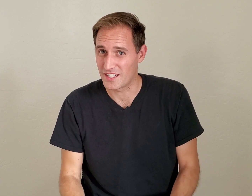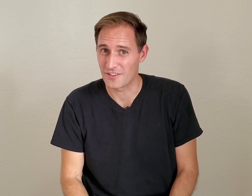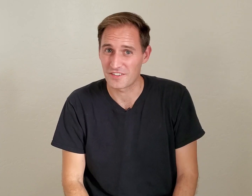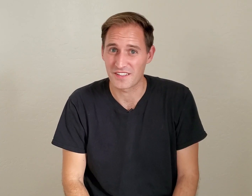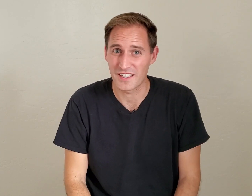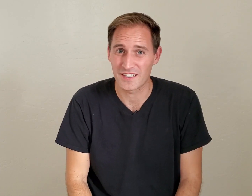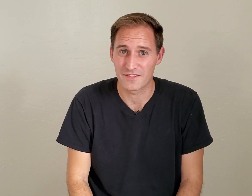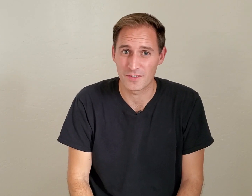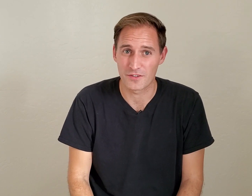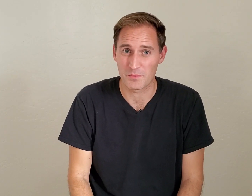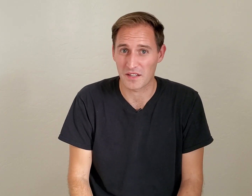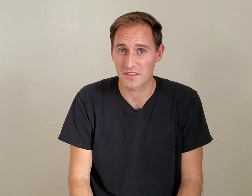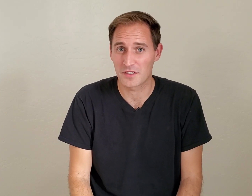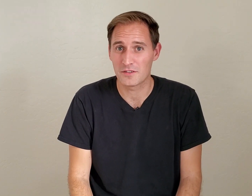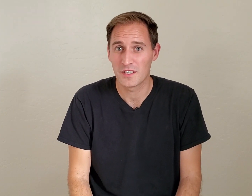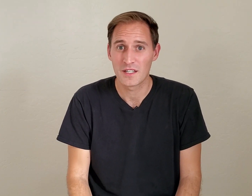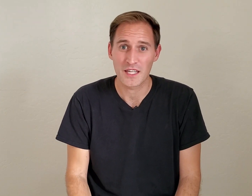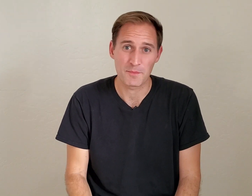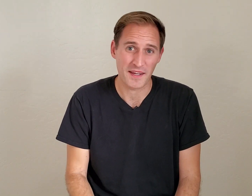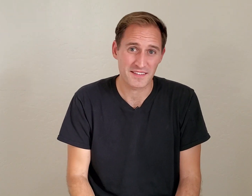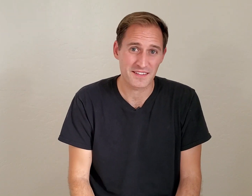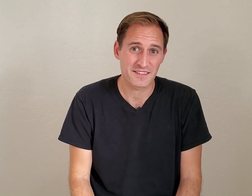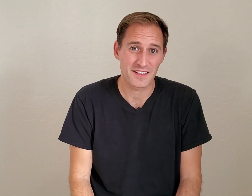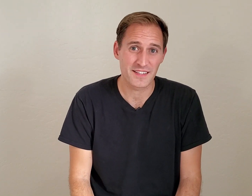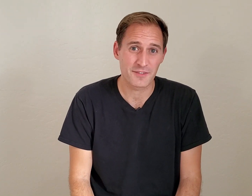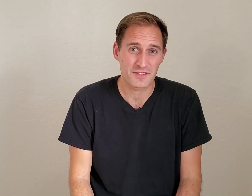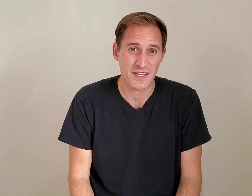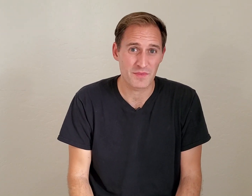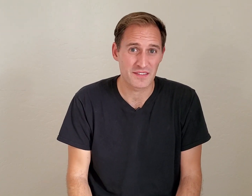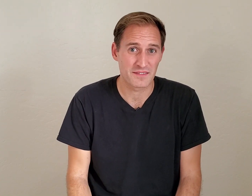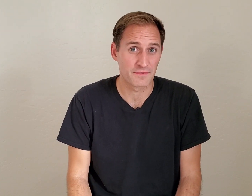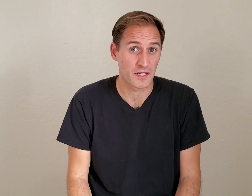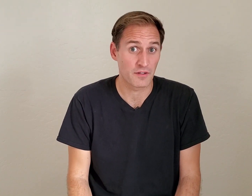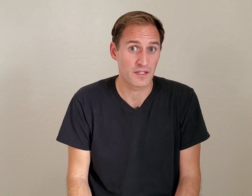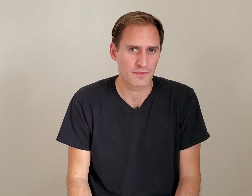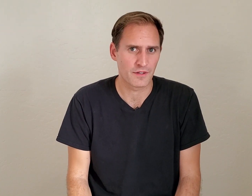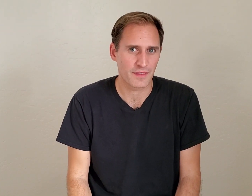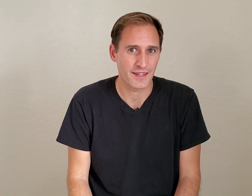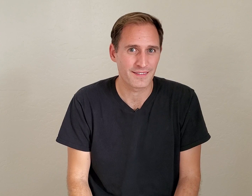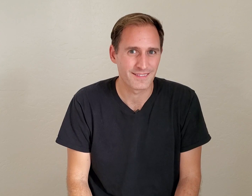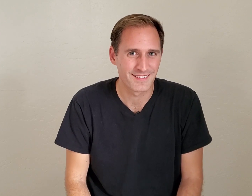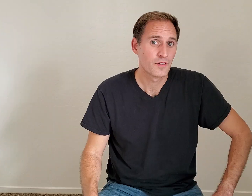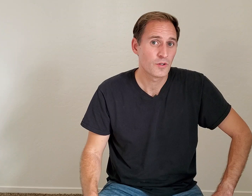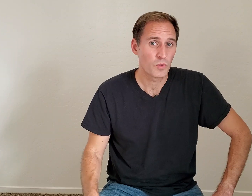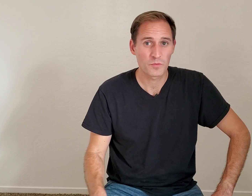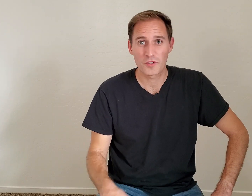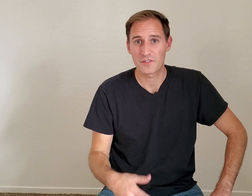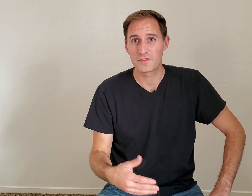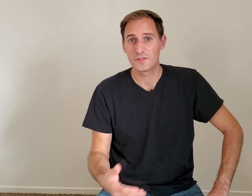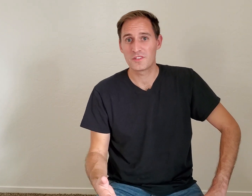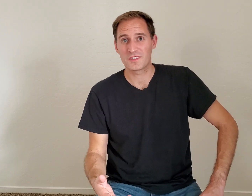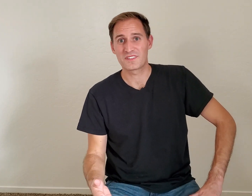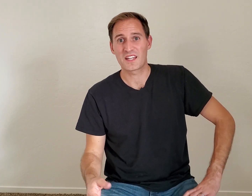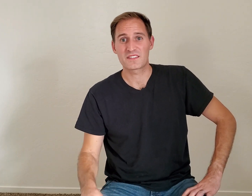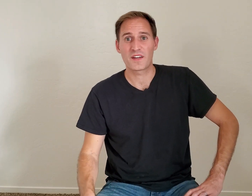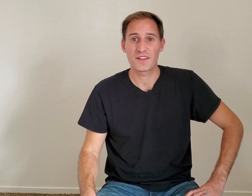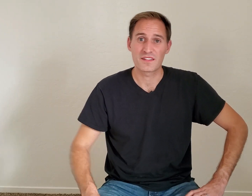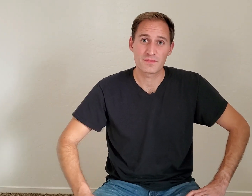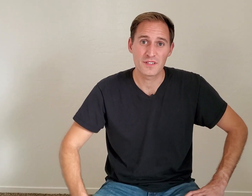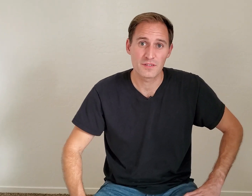particular sign if you're in Mexico. In Mexican Sign Language, that means a very different thing. One more food to satisfy that sweet tooth